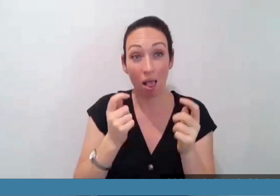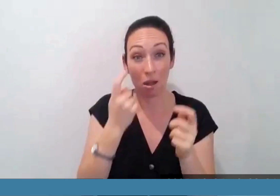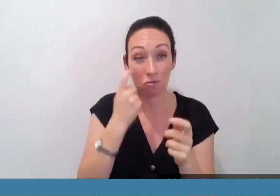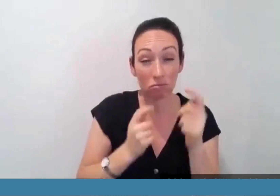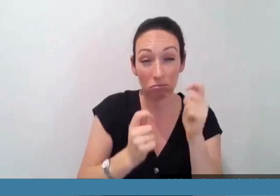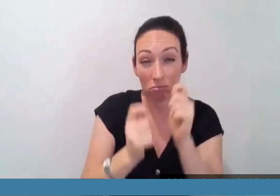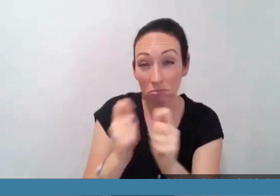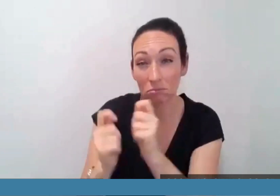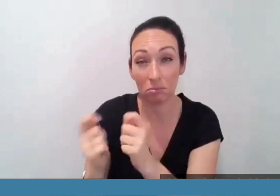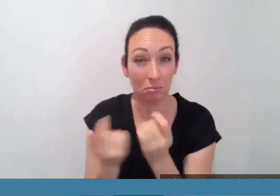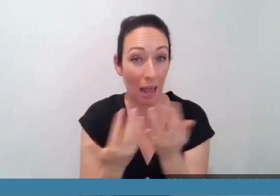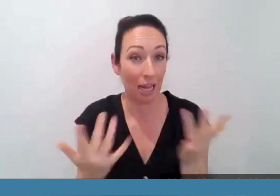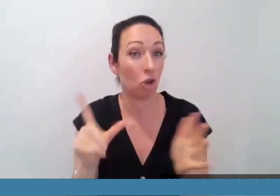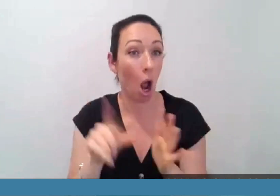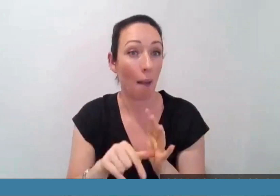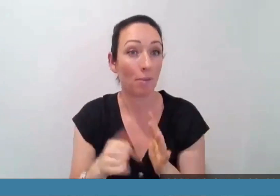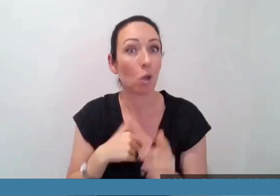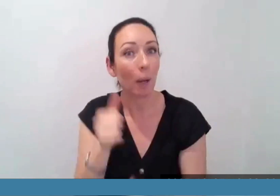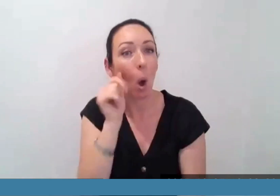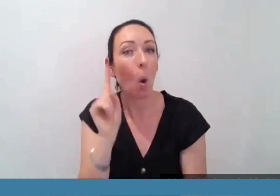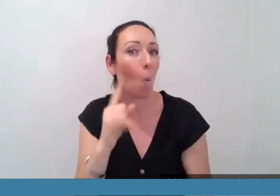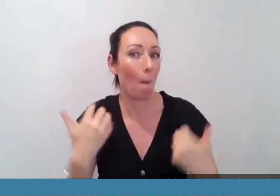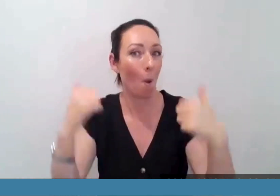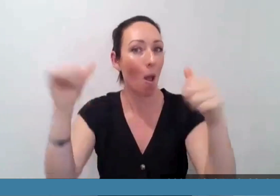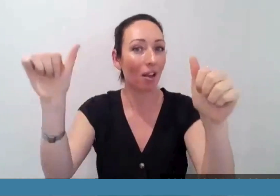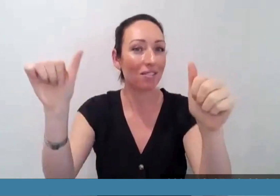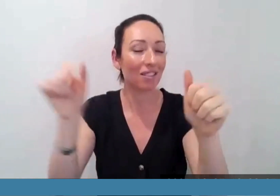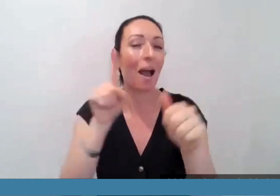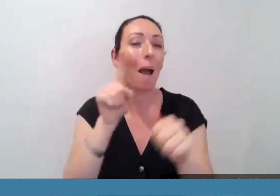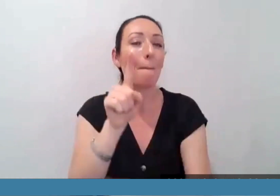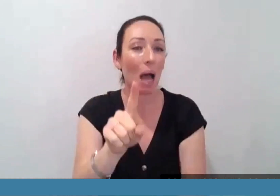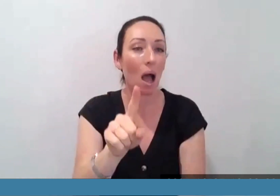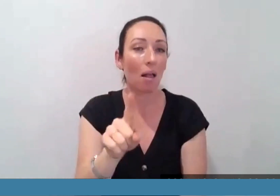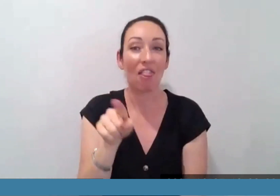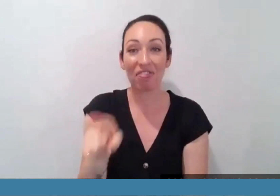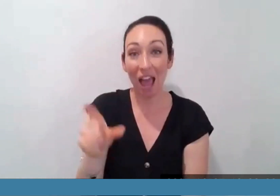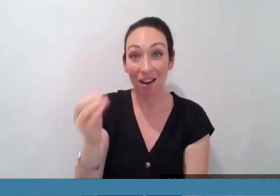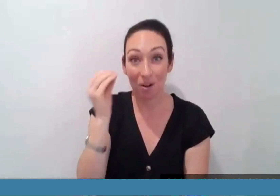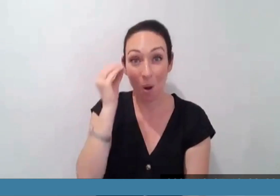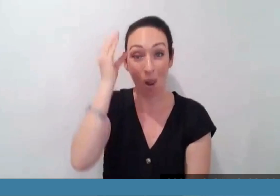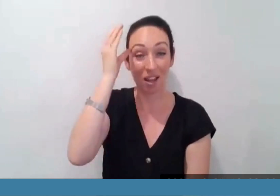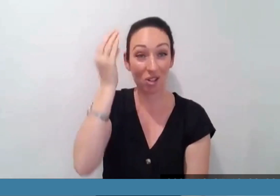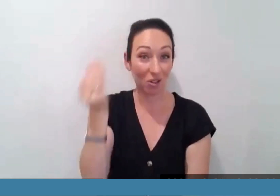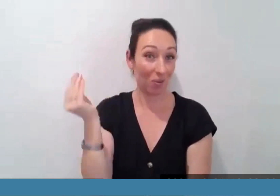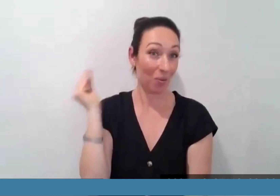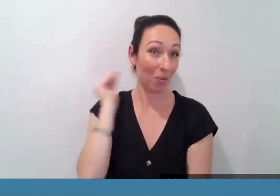works. But that knowledge isn't always being used in practice.